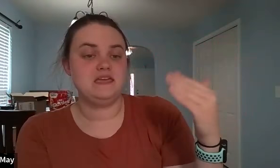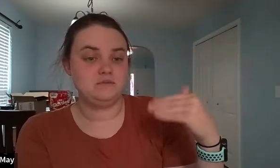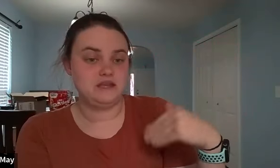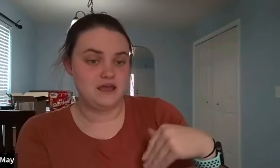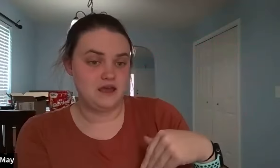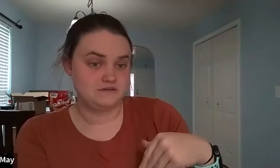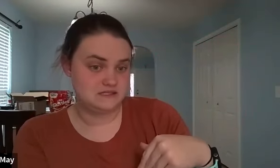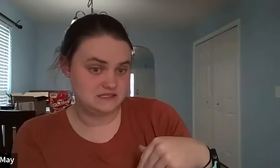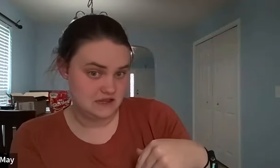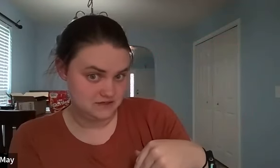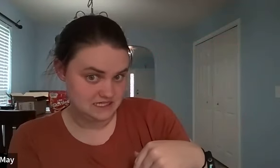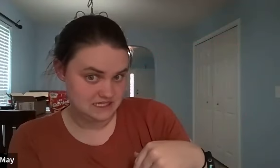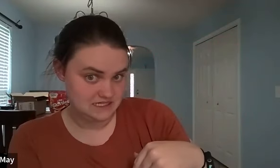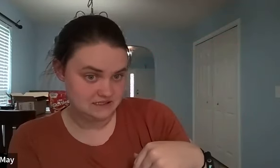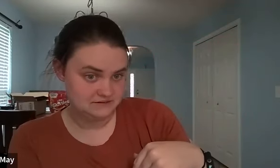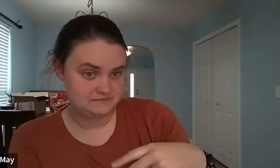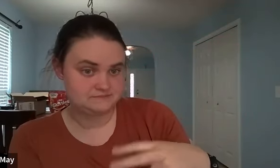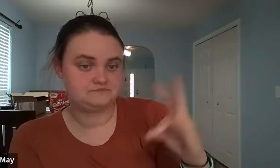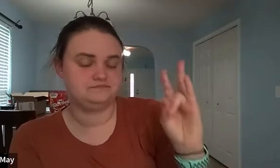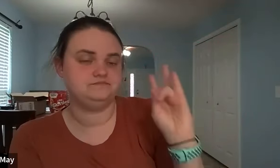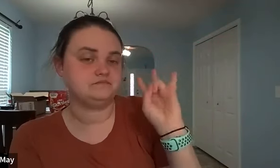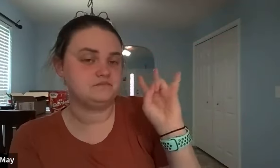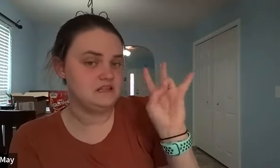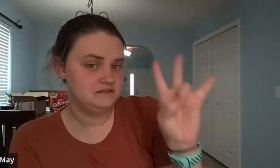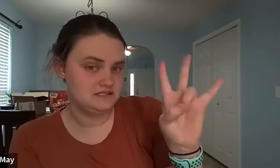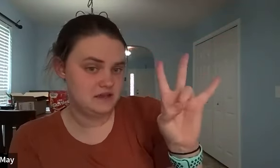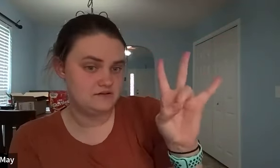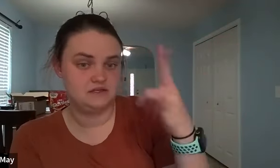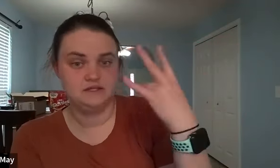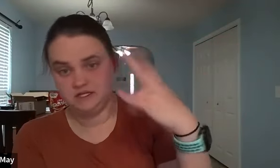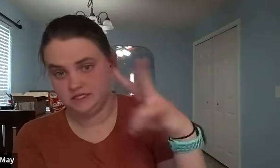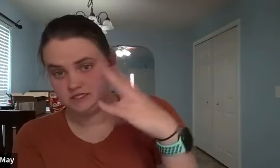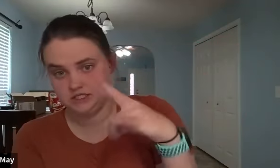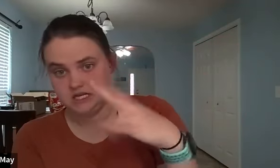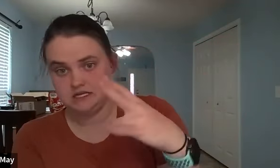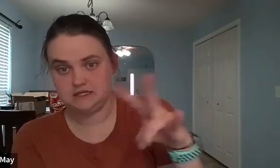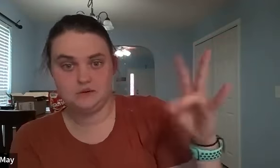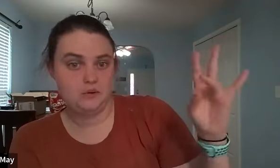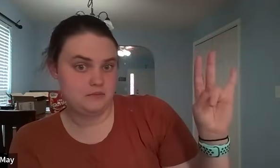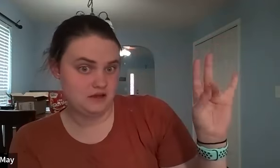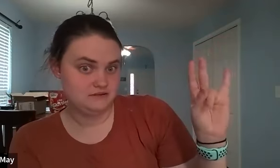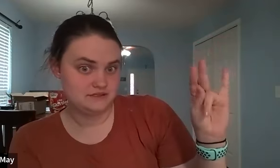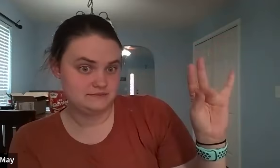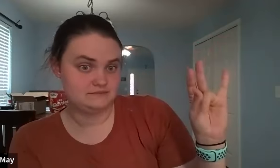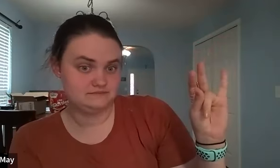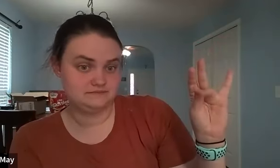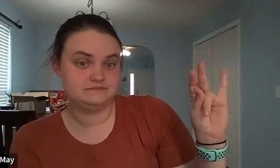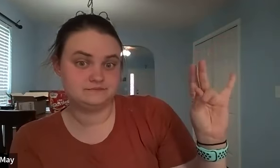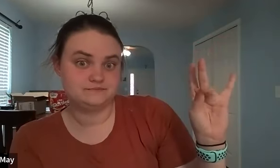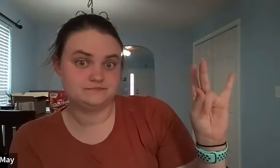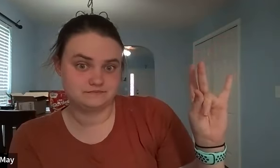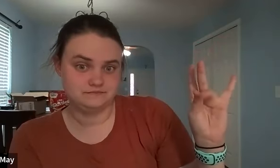Then we have 17, 7, shake or bounce.